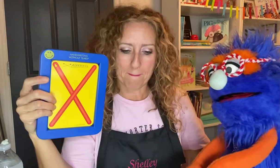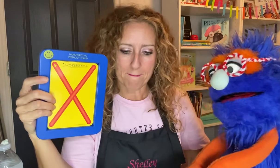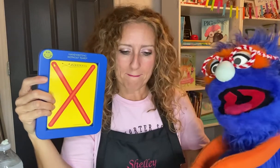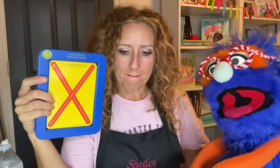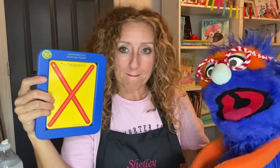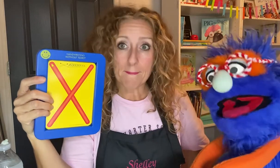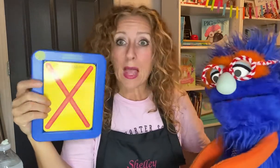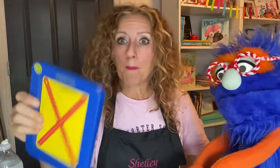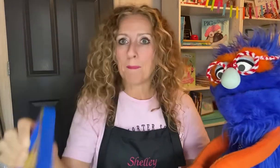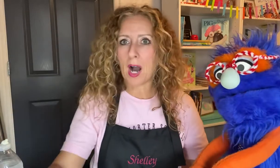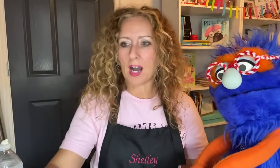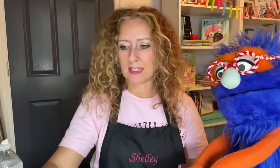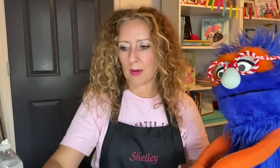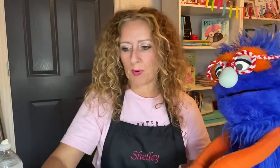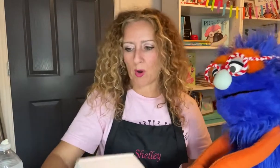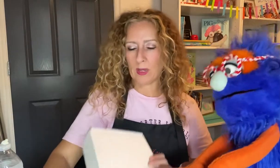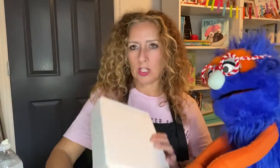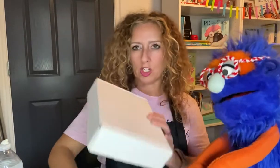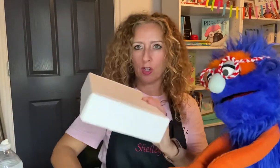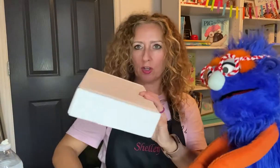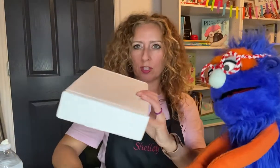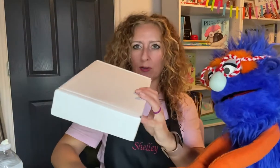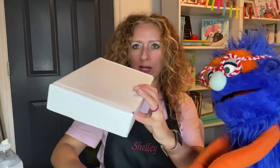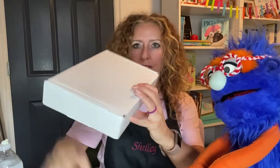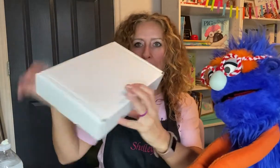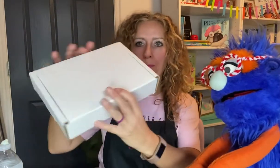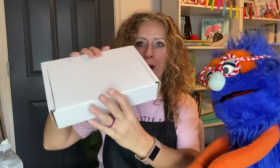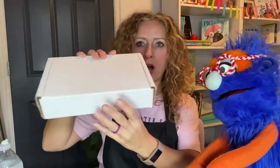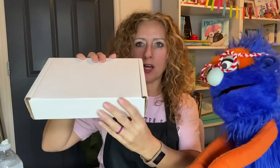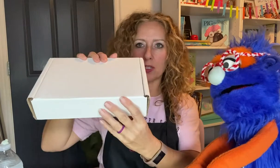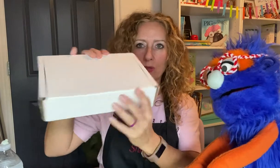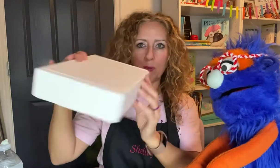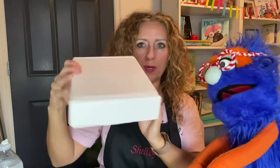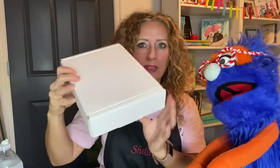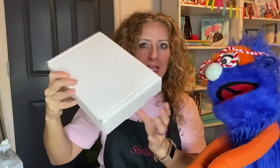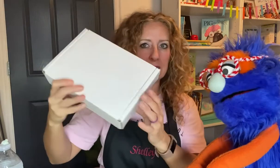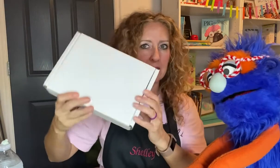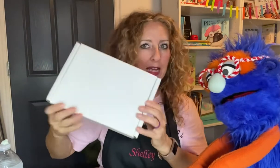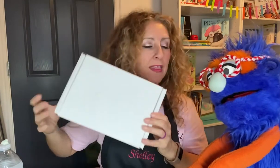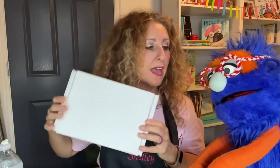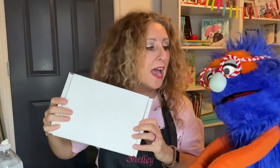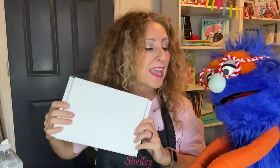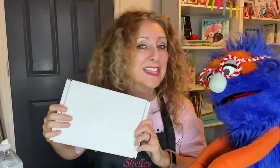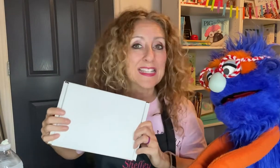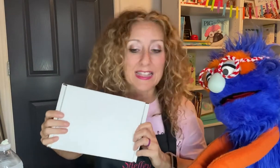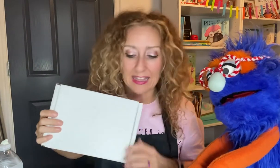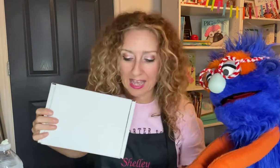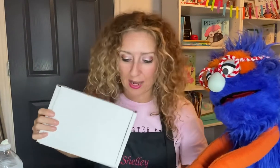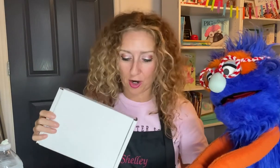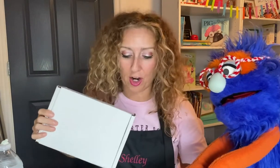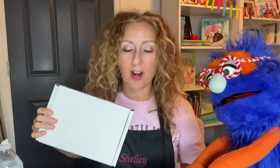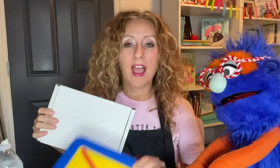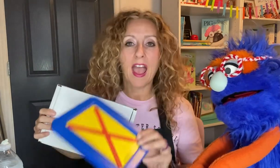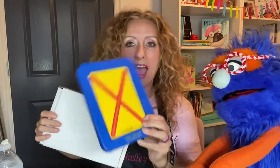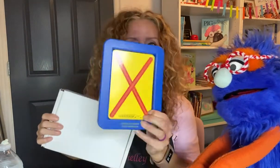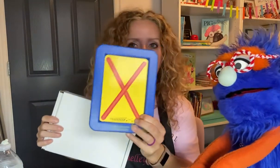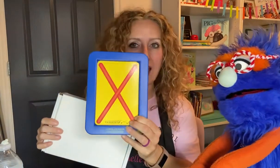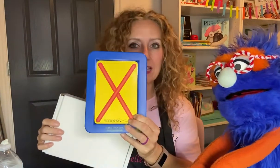Box. Box. I brought one to show you. So here's a box. We can put things in it. That ends in letter X.